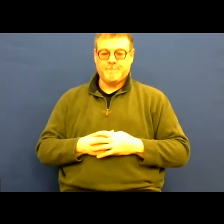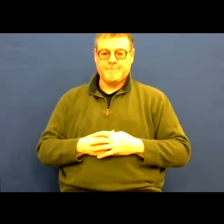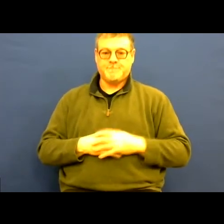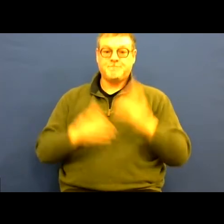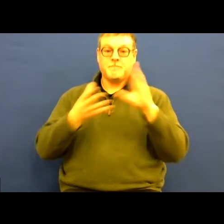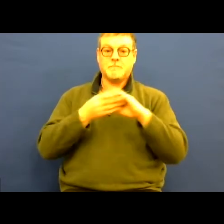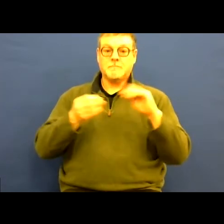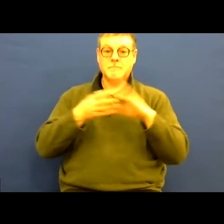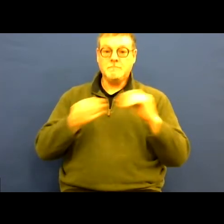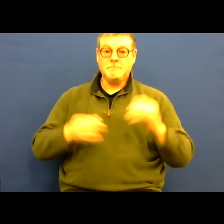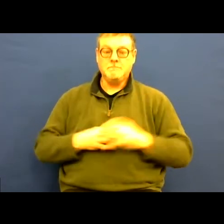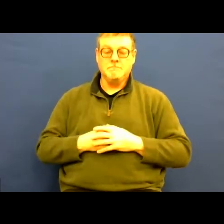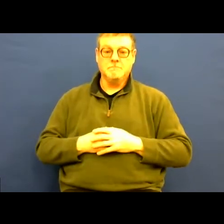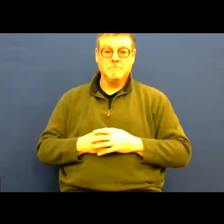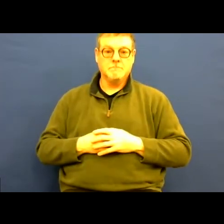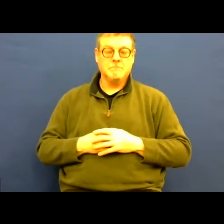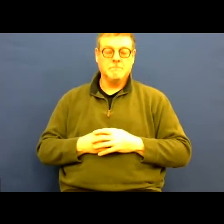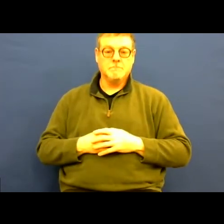Comments?